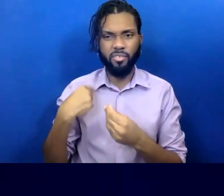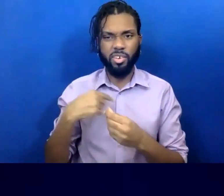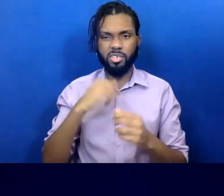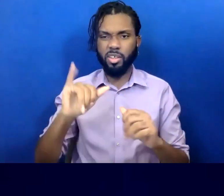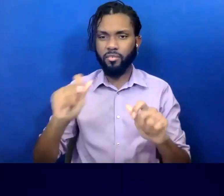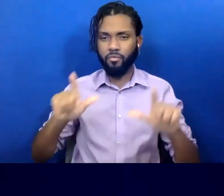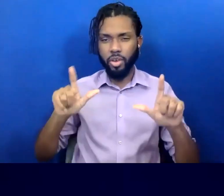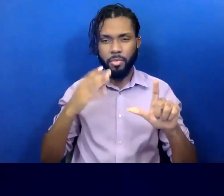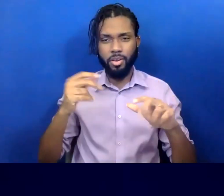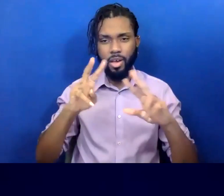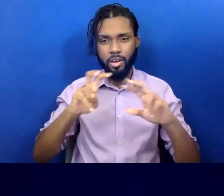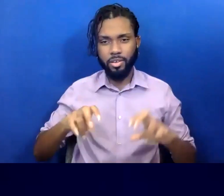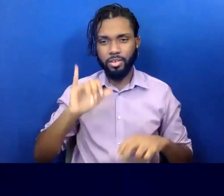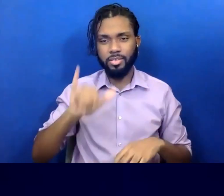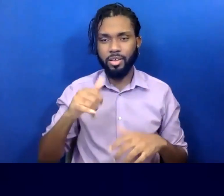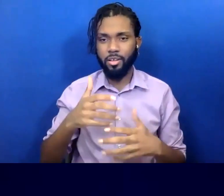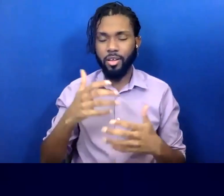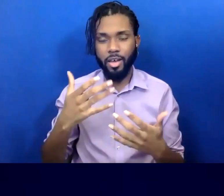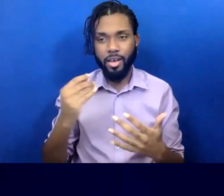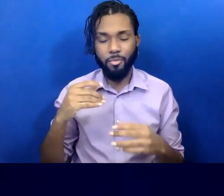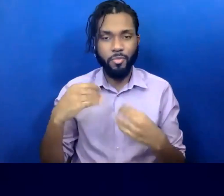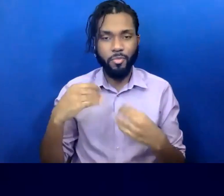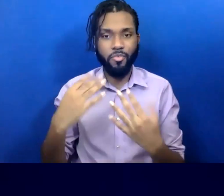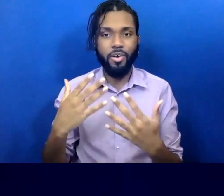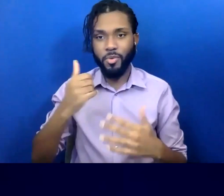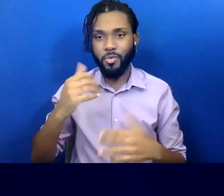these tensions and do much better for a better world. So thank you.